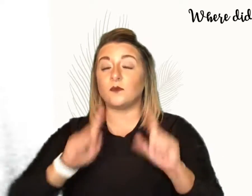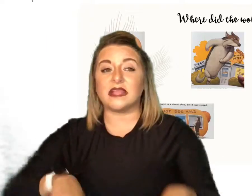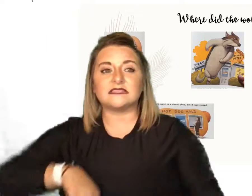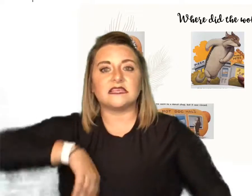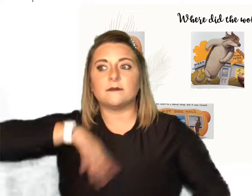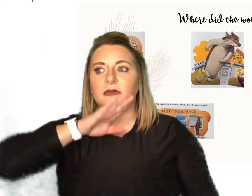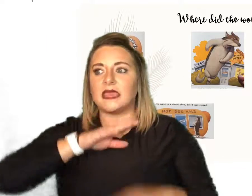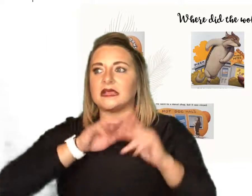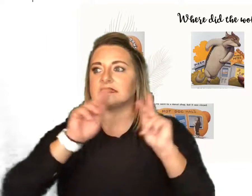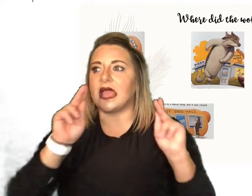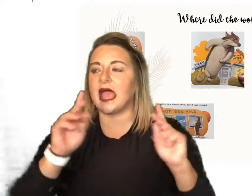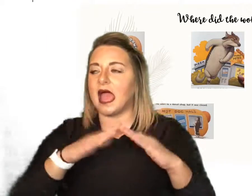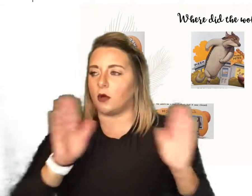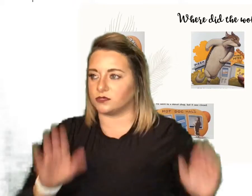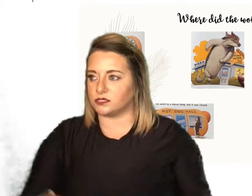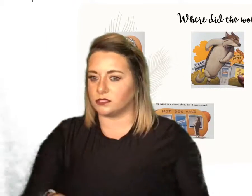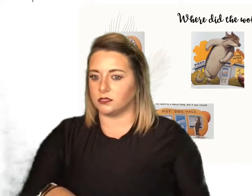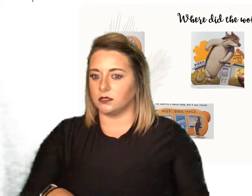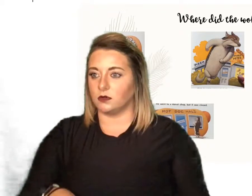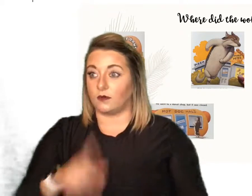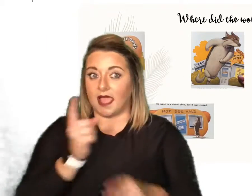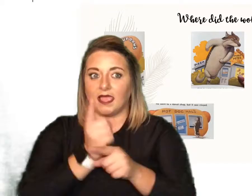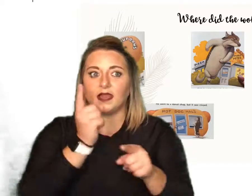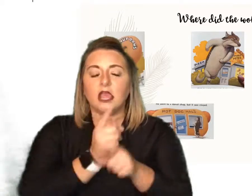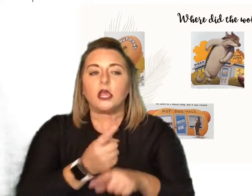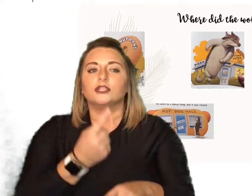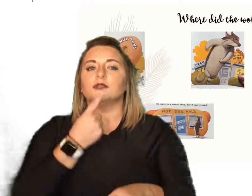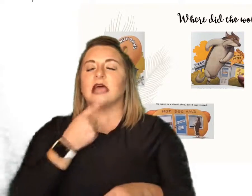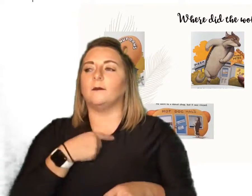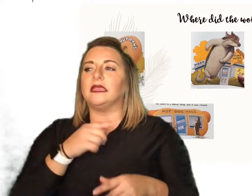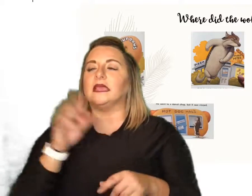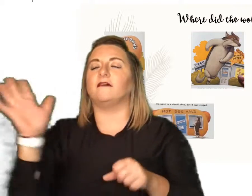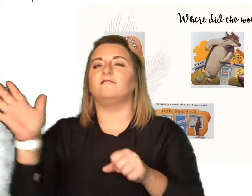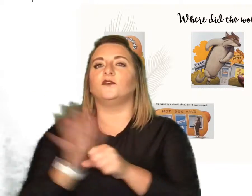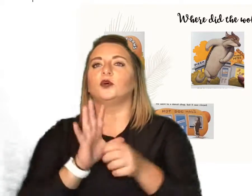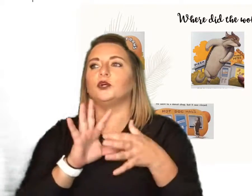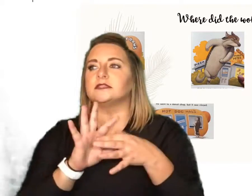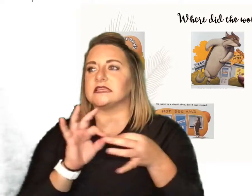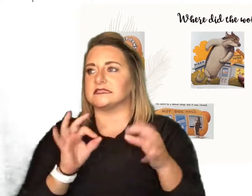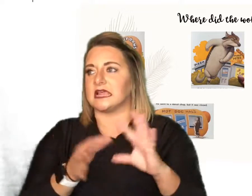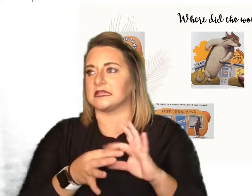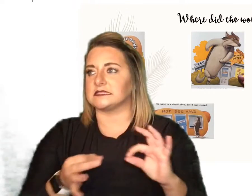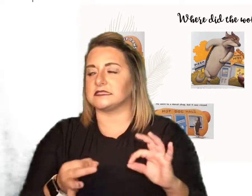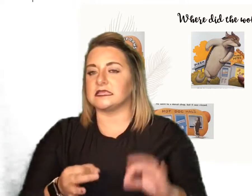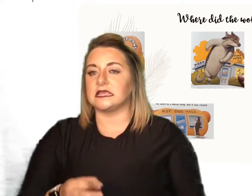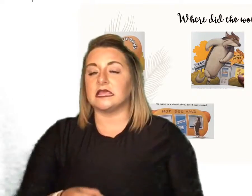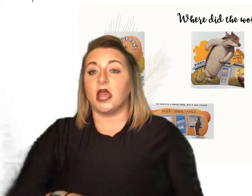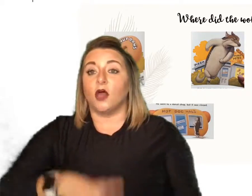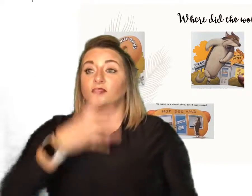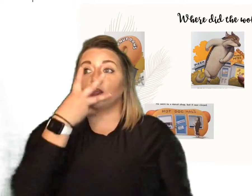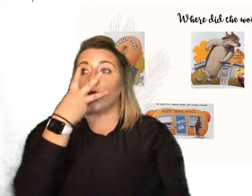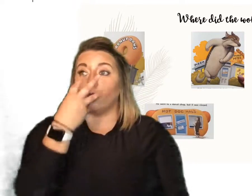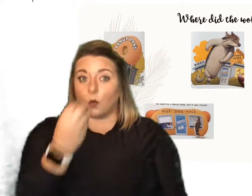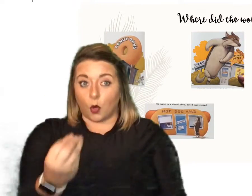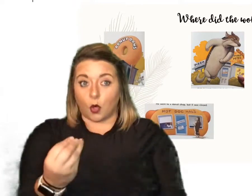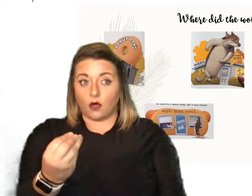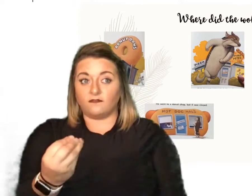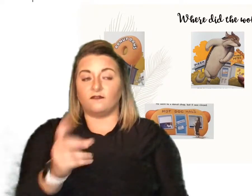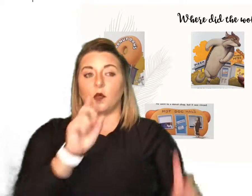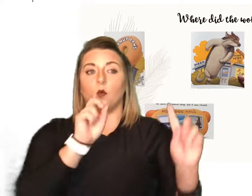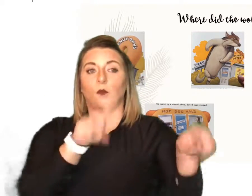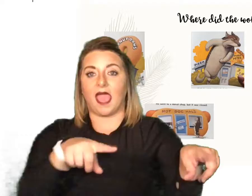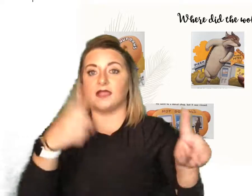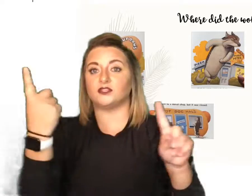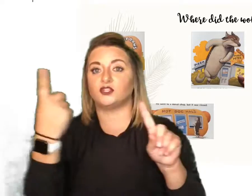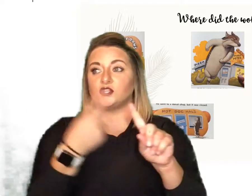Yes, he went to the pig's house, right? So tell me in a full sentence. The